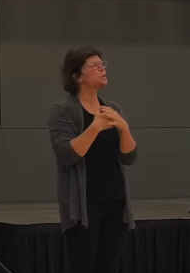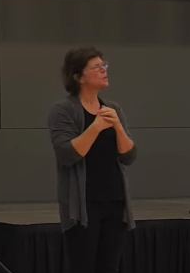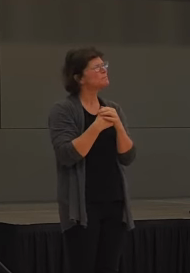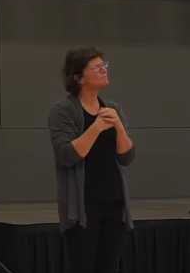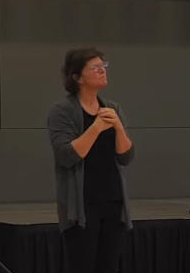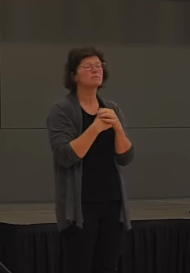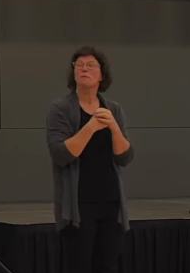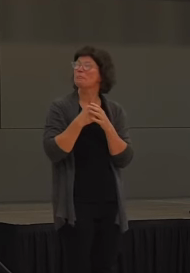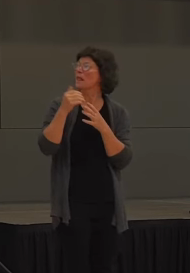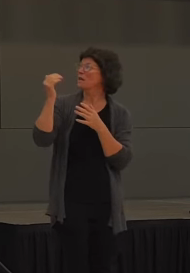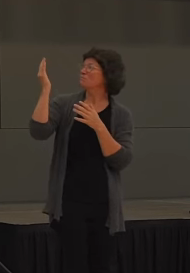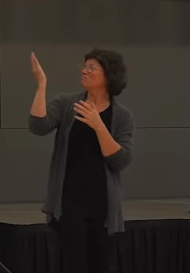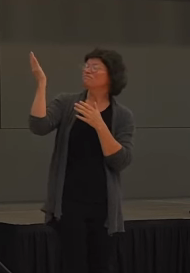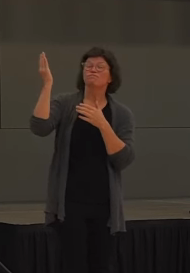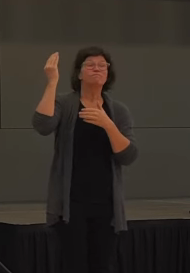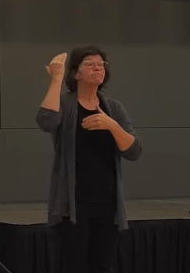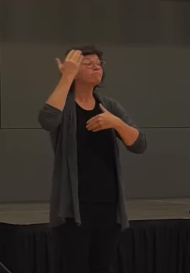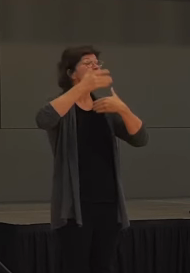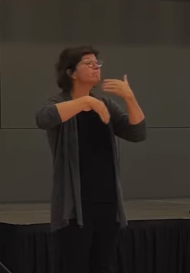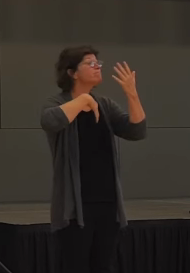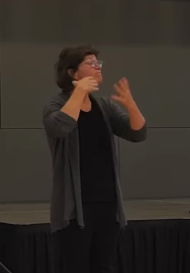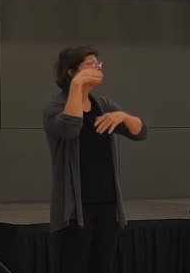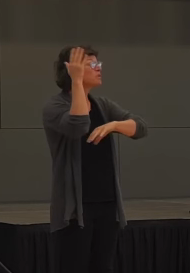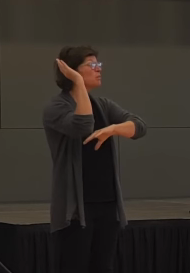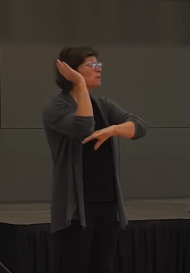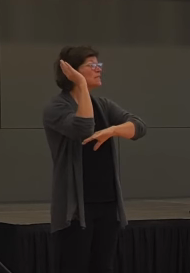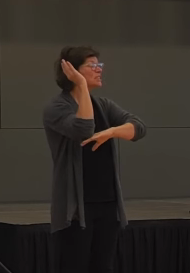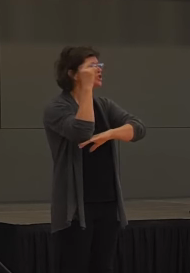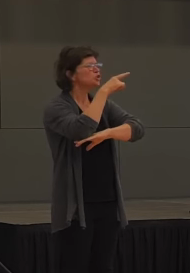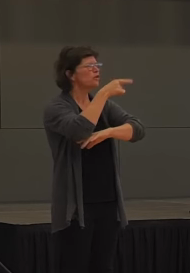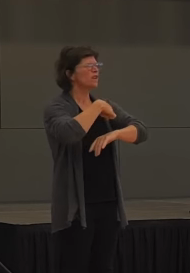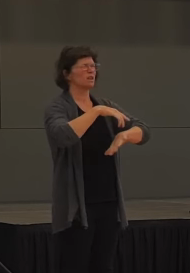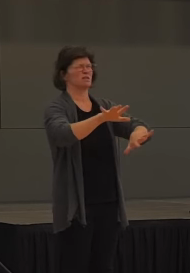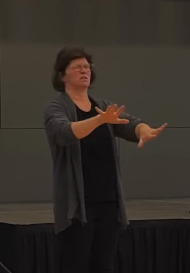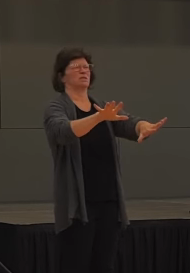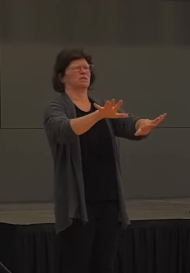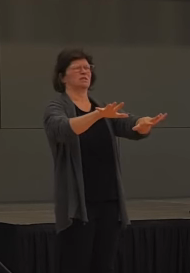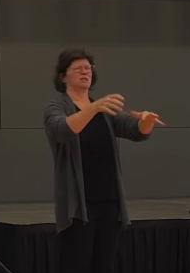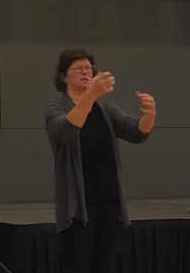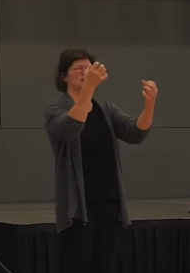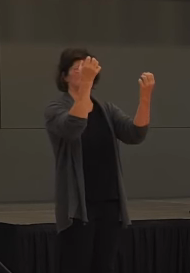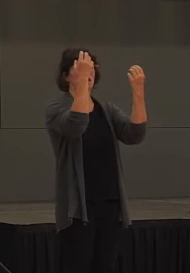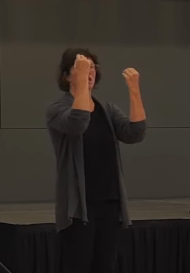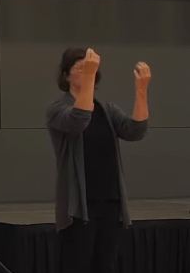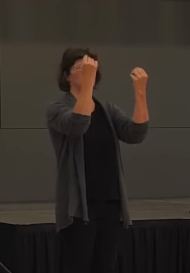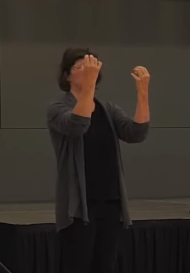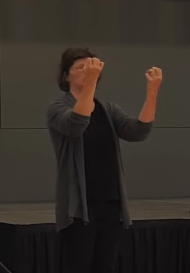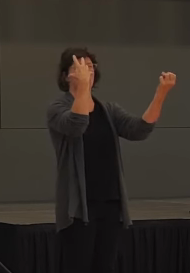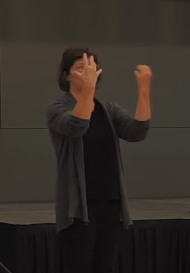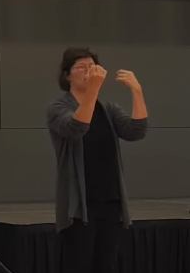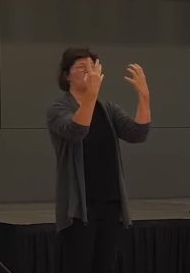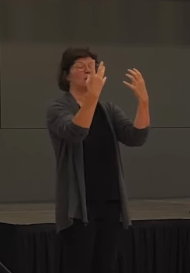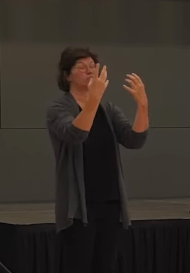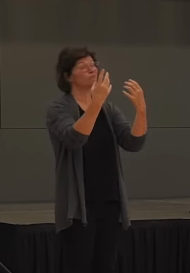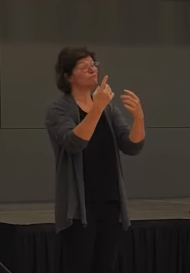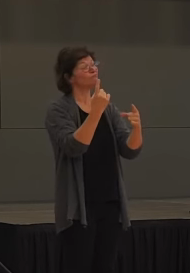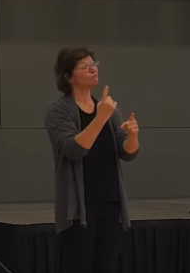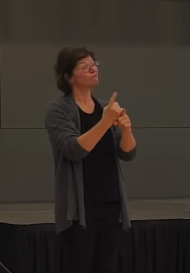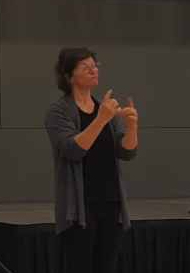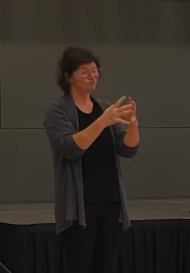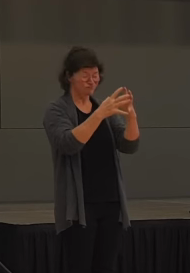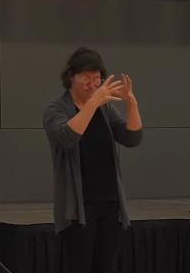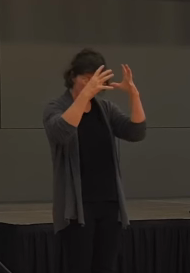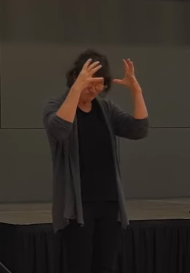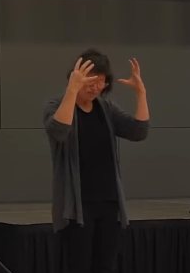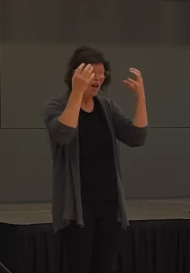go through here, and if you start to think, gosh, this is a lot of information, you're right. It is a lot of information